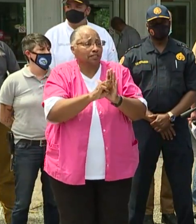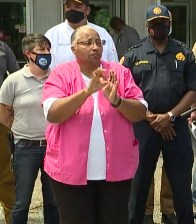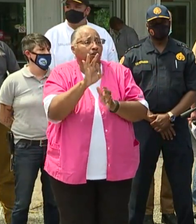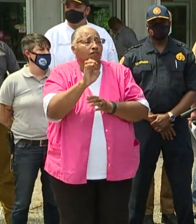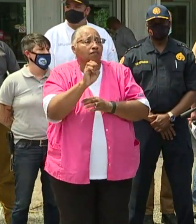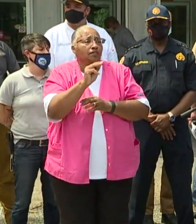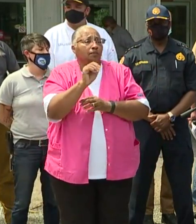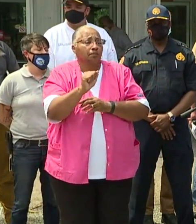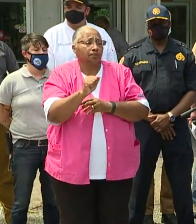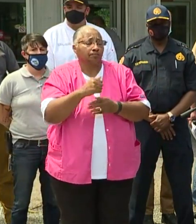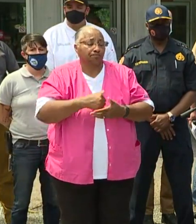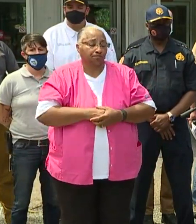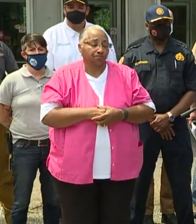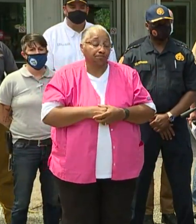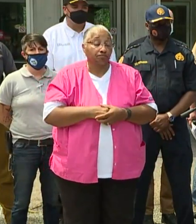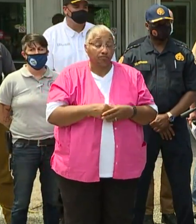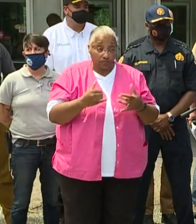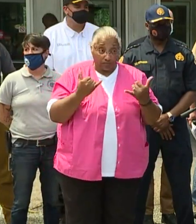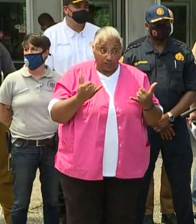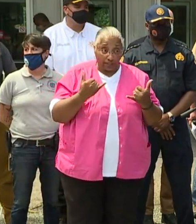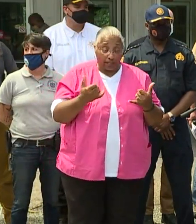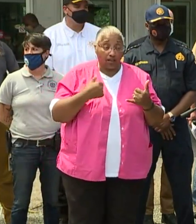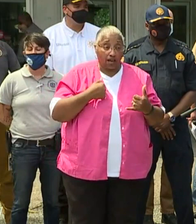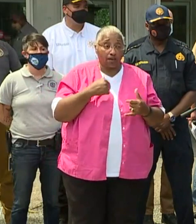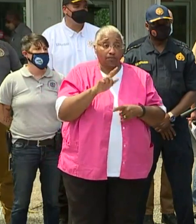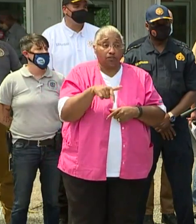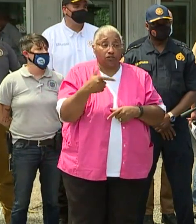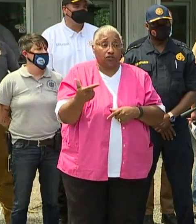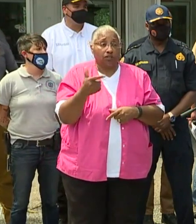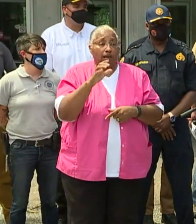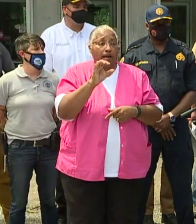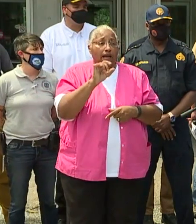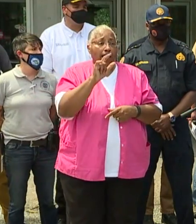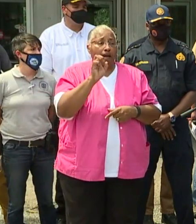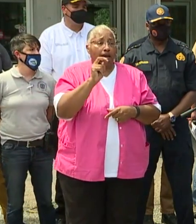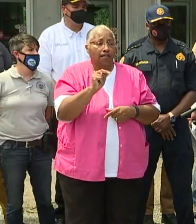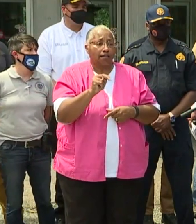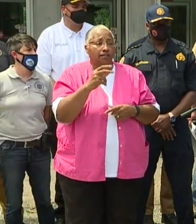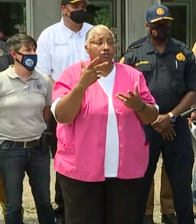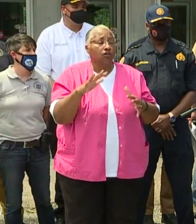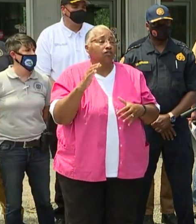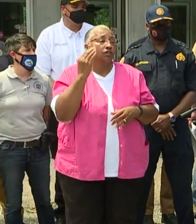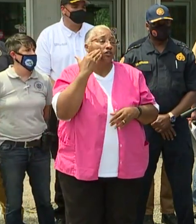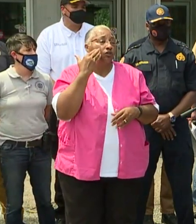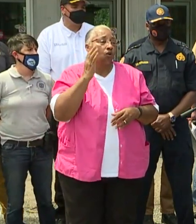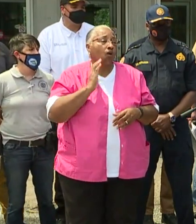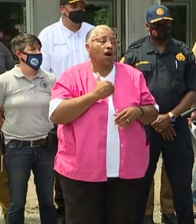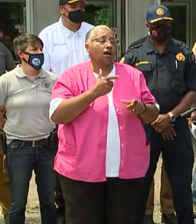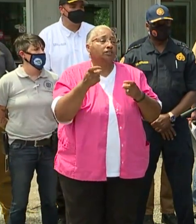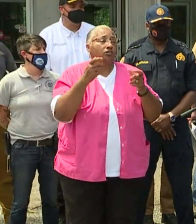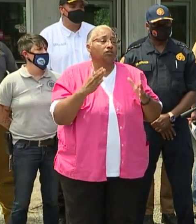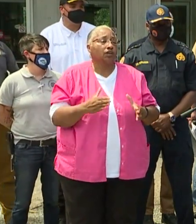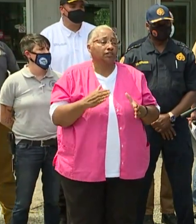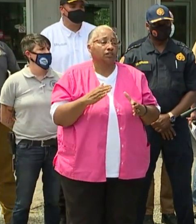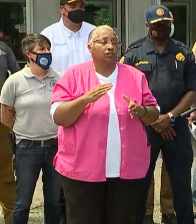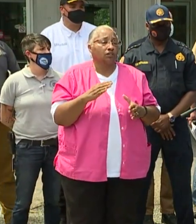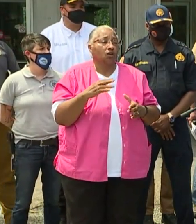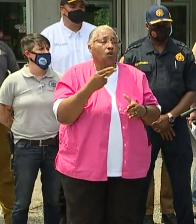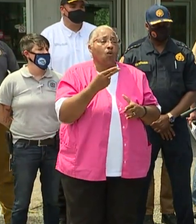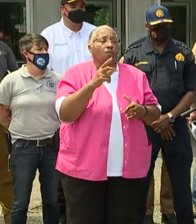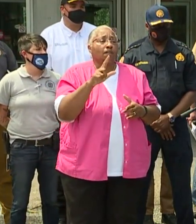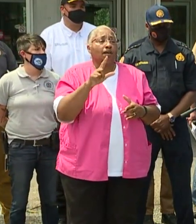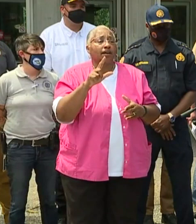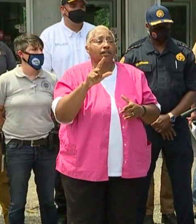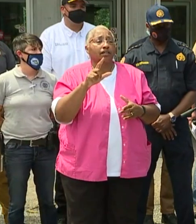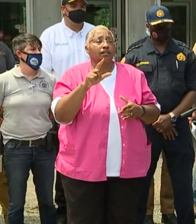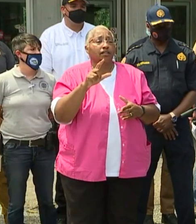what I'm going to do right now, I'm going to turn it over to Colin Arnold, as you know, who serves as our Director of Homeland Security. We're going